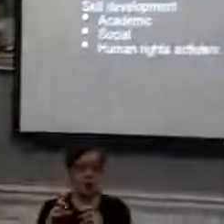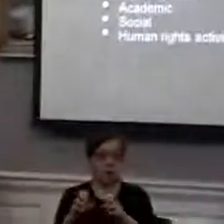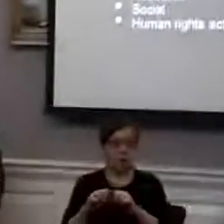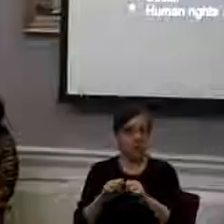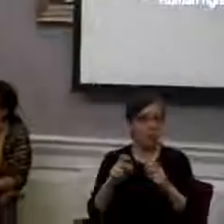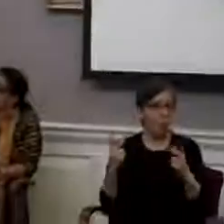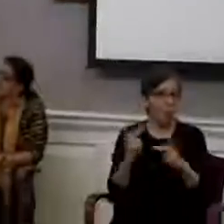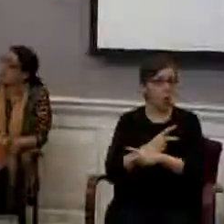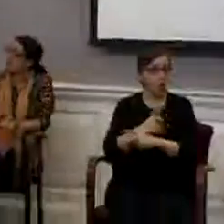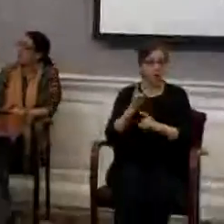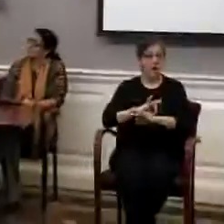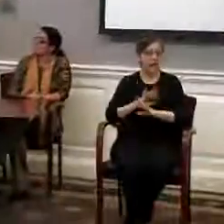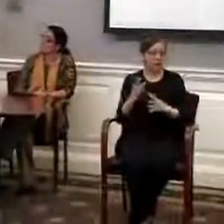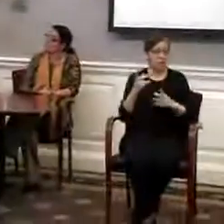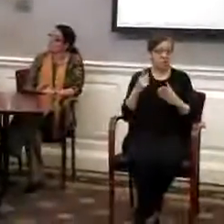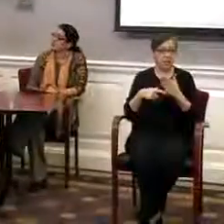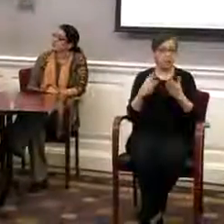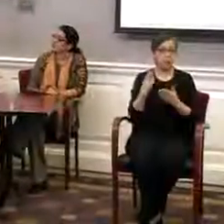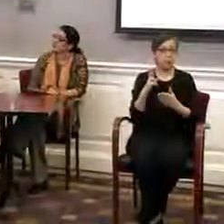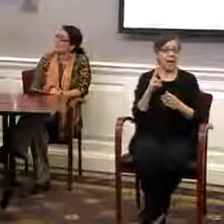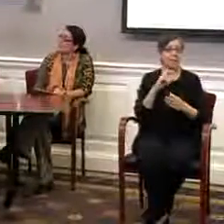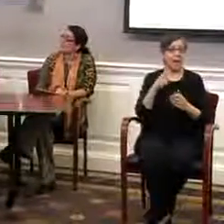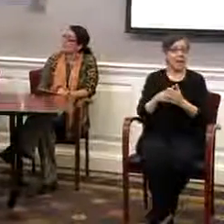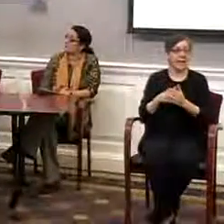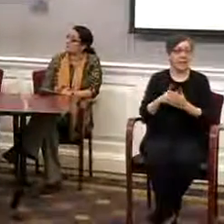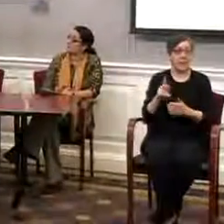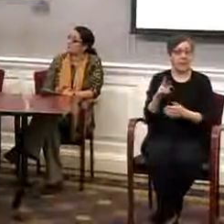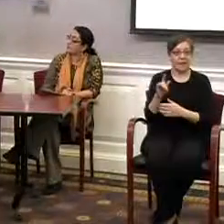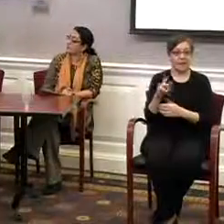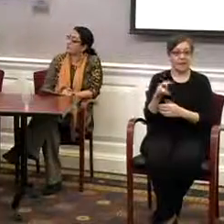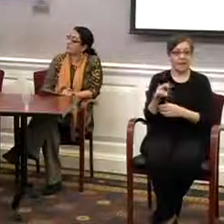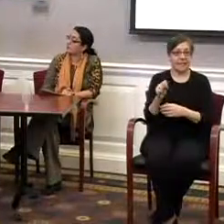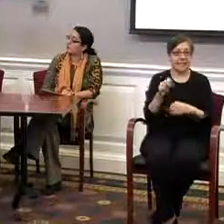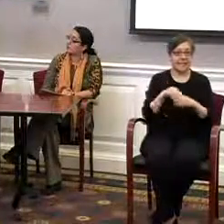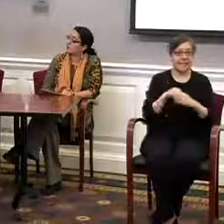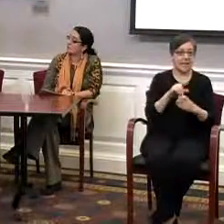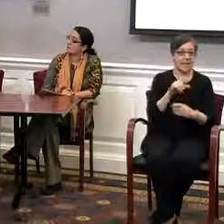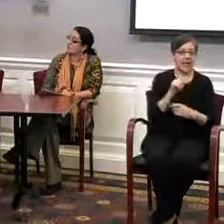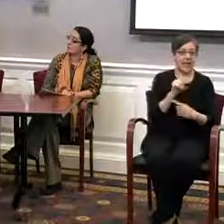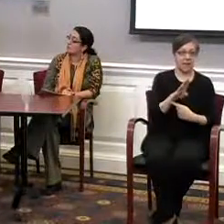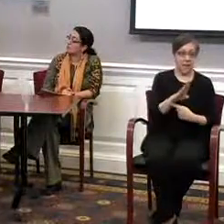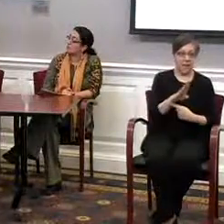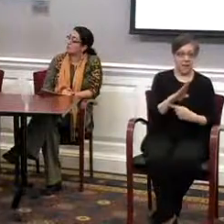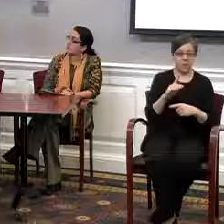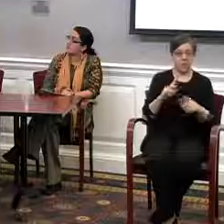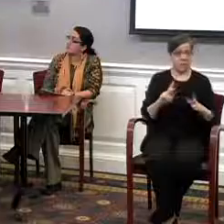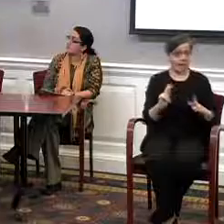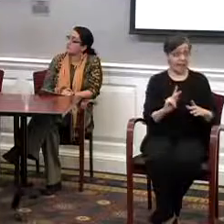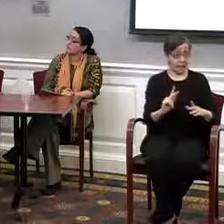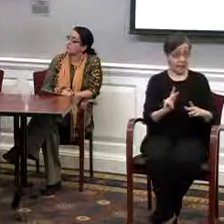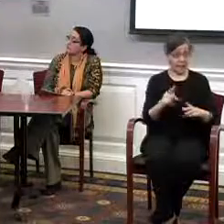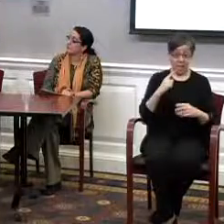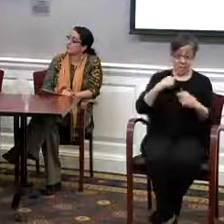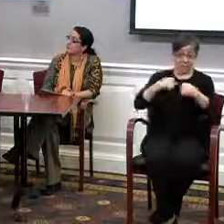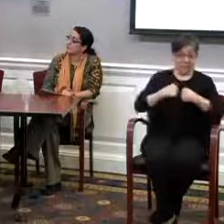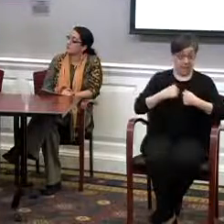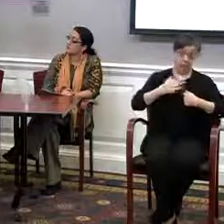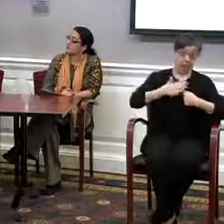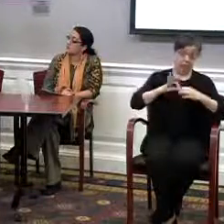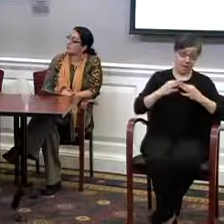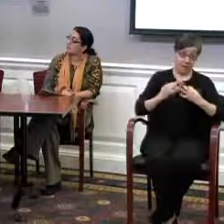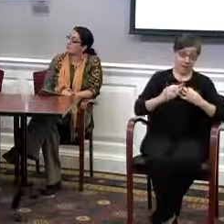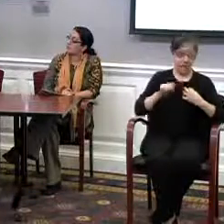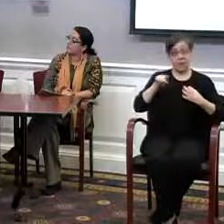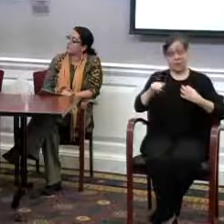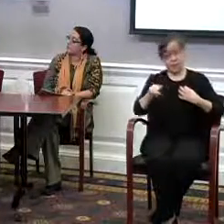in the kindergarten, helping them to understand that in terms of just sort of relational things, like me and my family, them and their family. So they